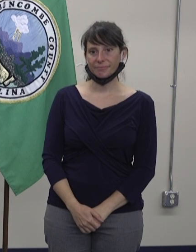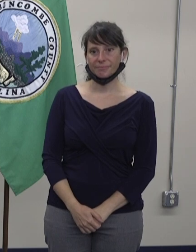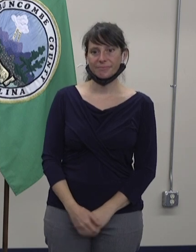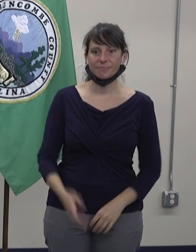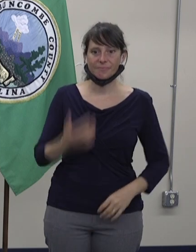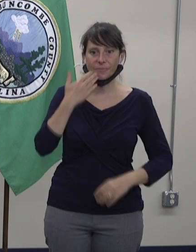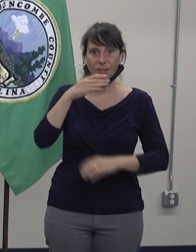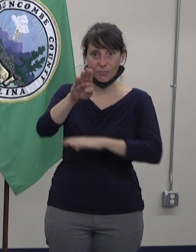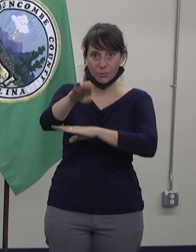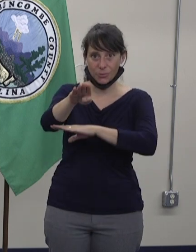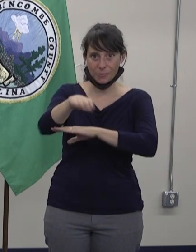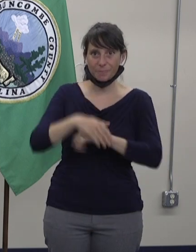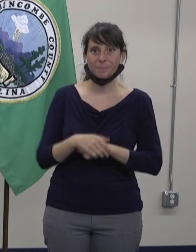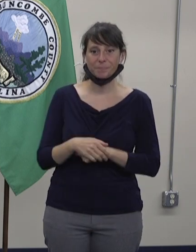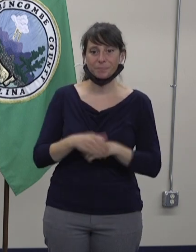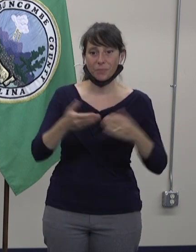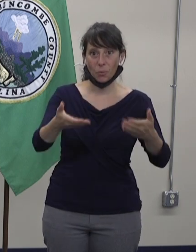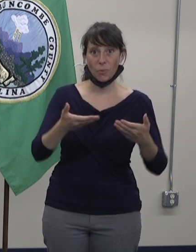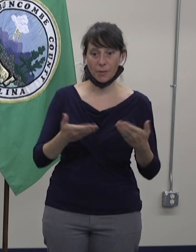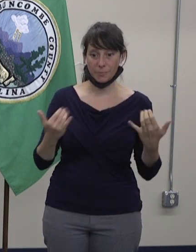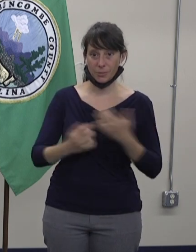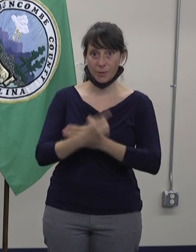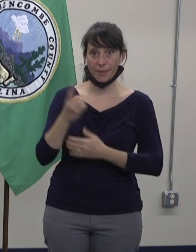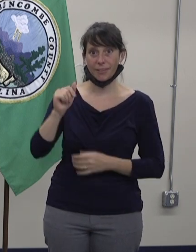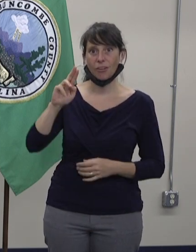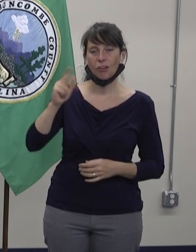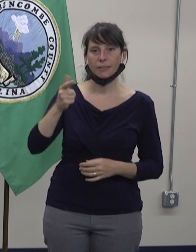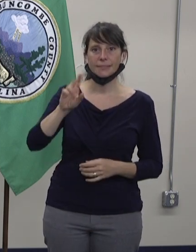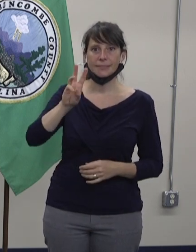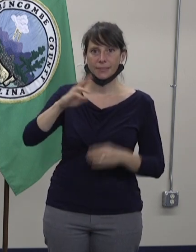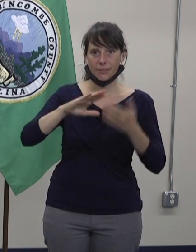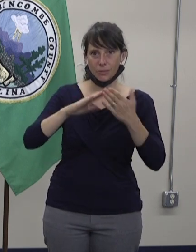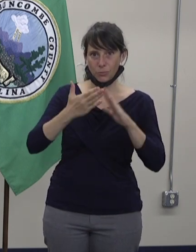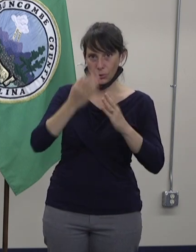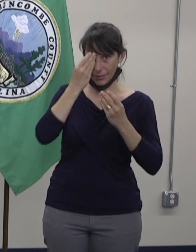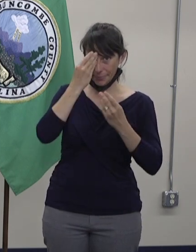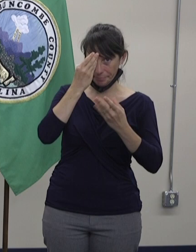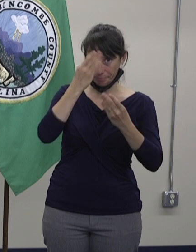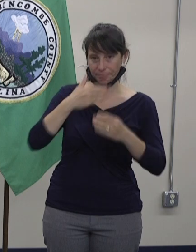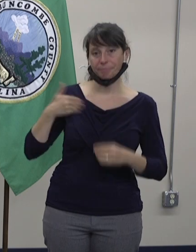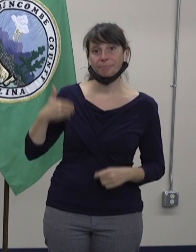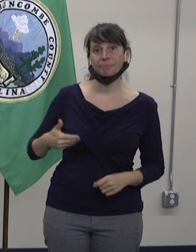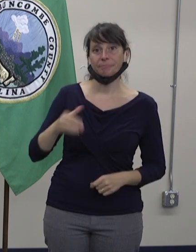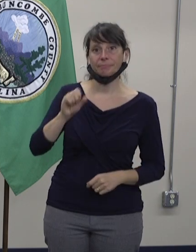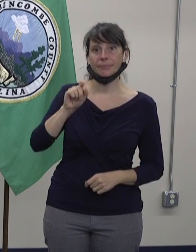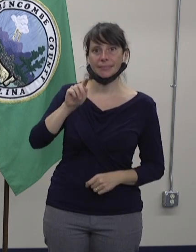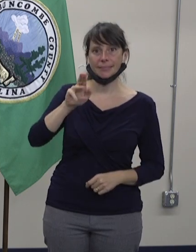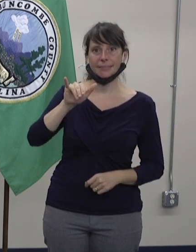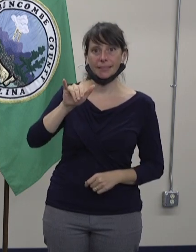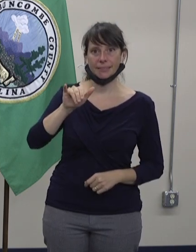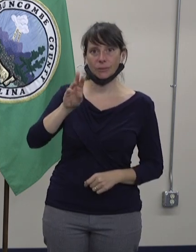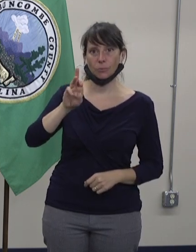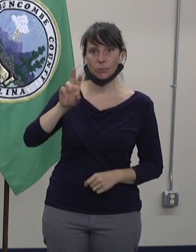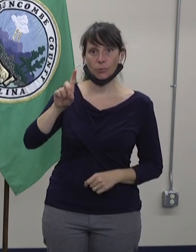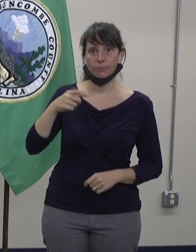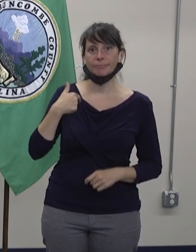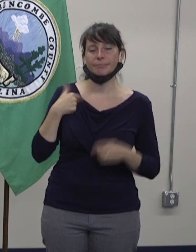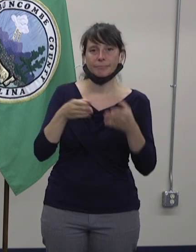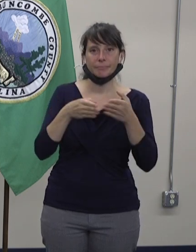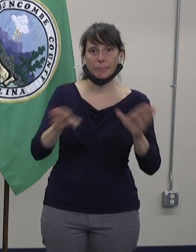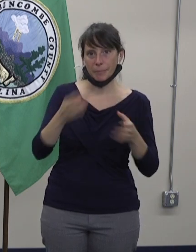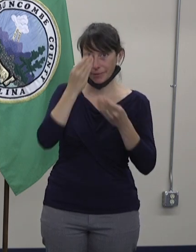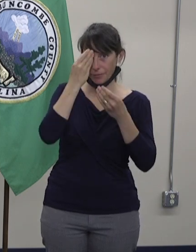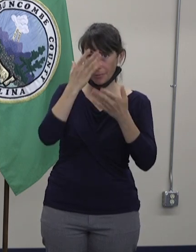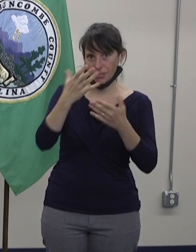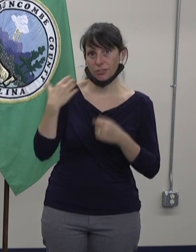Good afternoon and welcome to the August 6th Community Update. My name is Stacie Wood and I serve as a Public